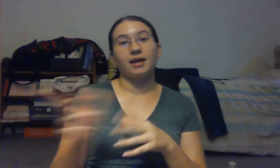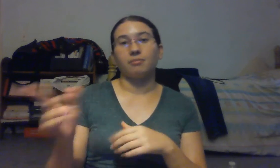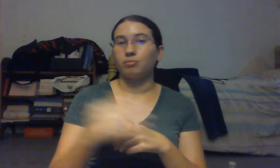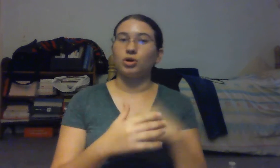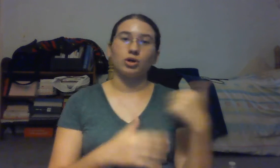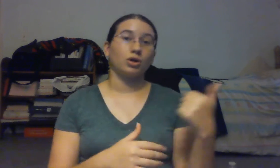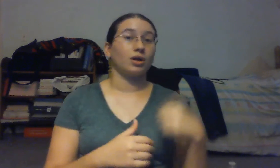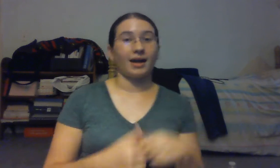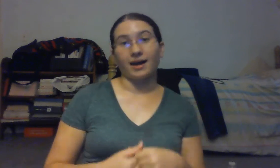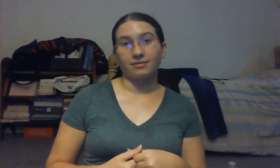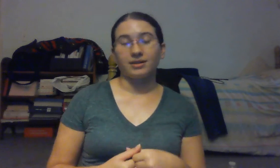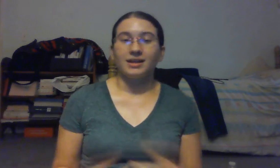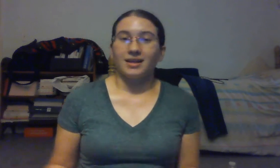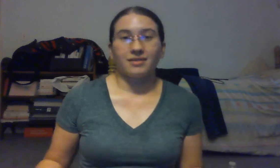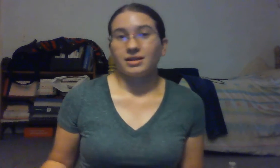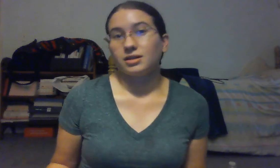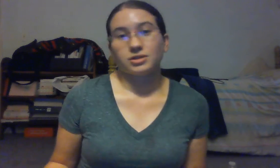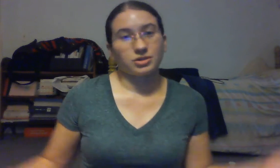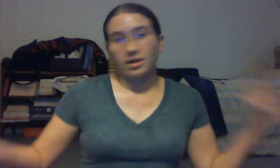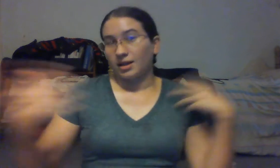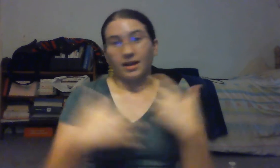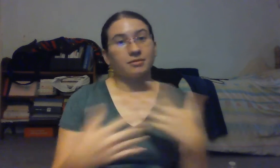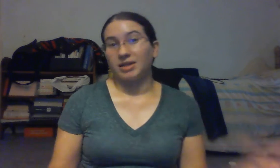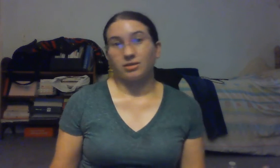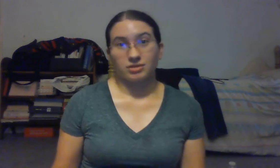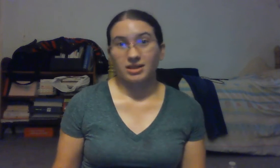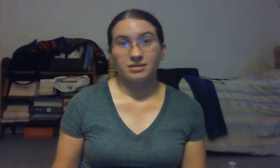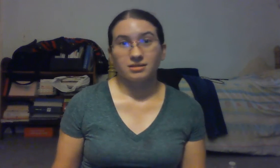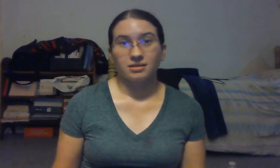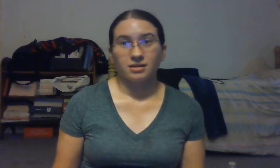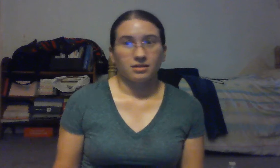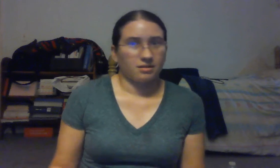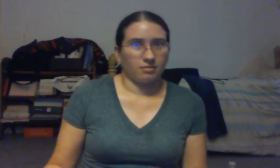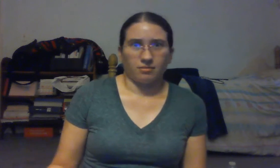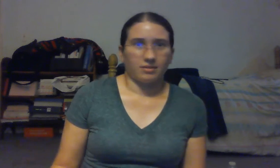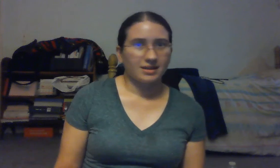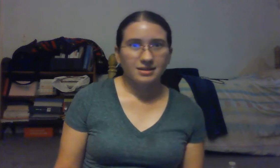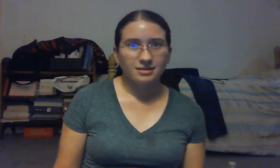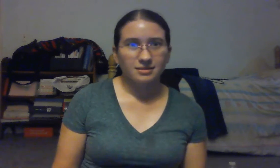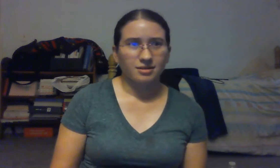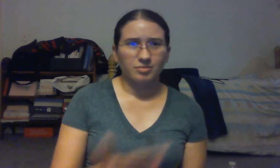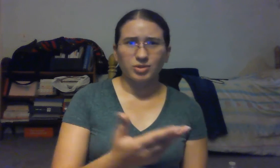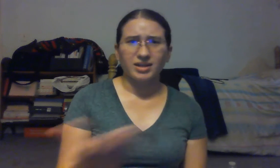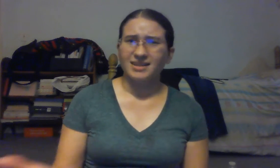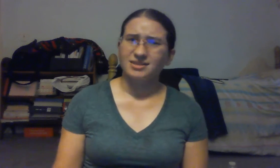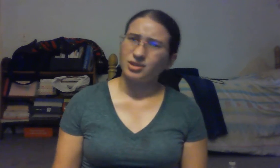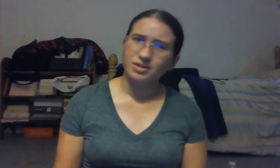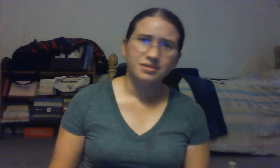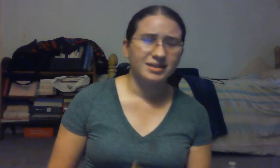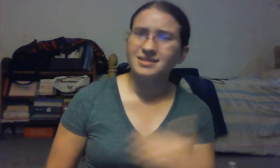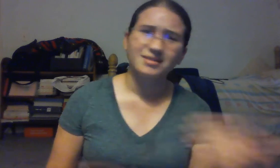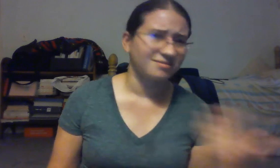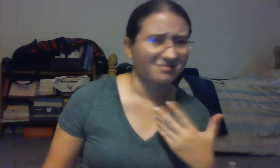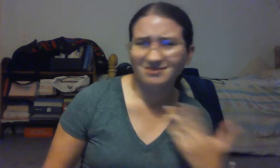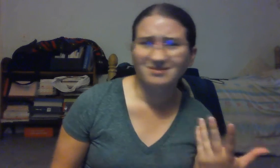it, book, girl, have. Now in English, that would make no sense. What? The book has girl? That doesn't,